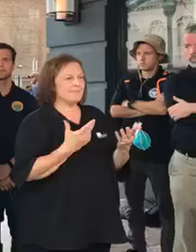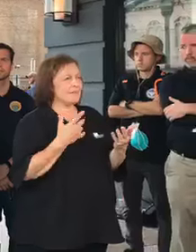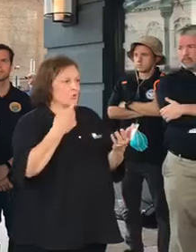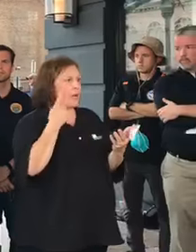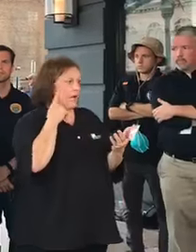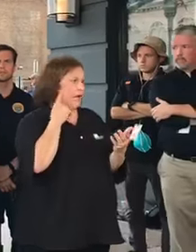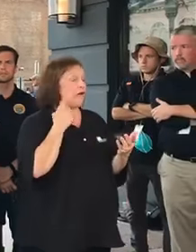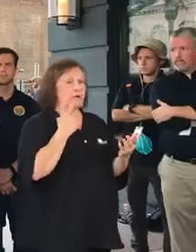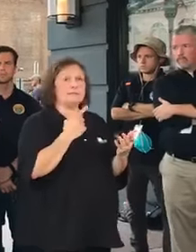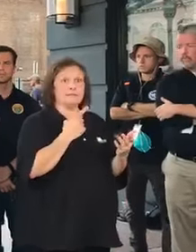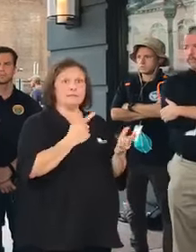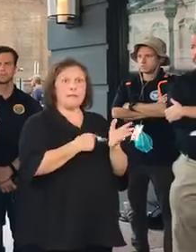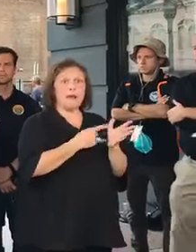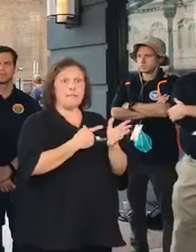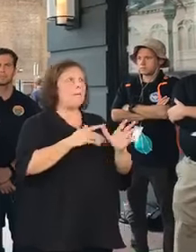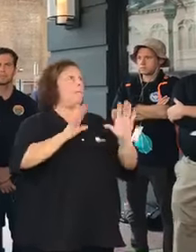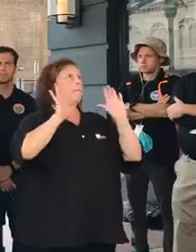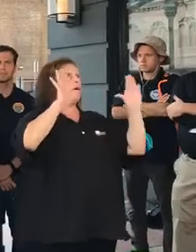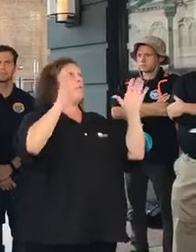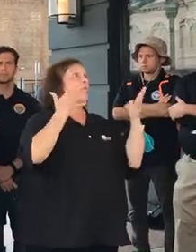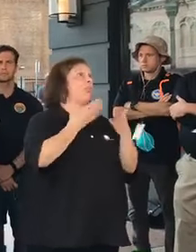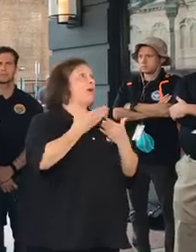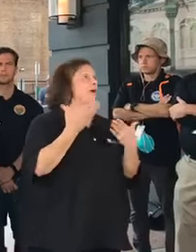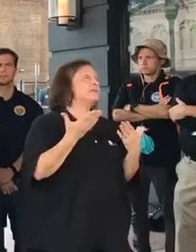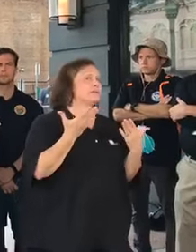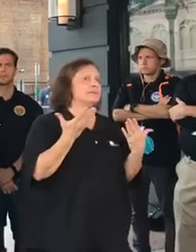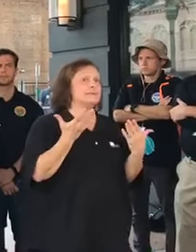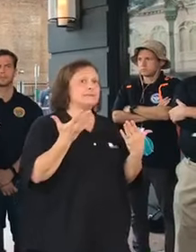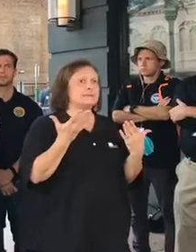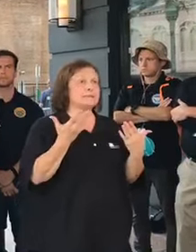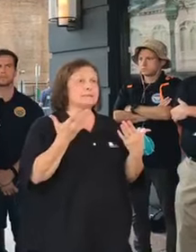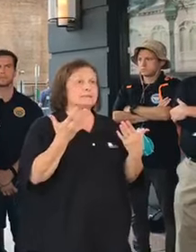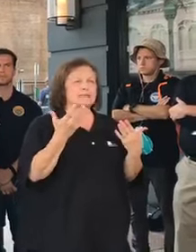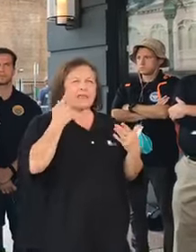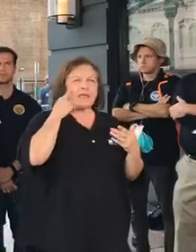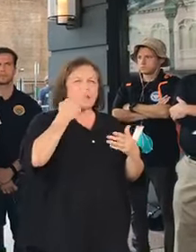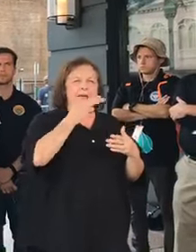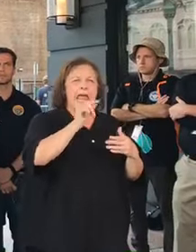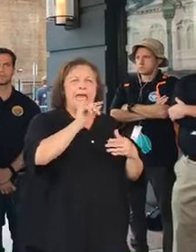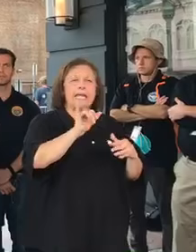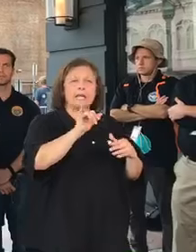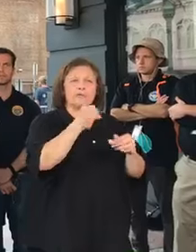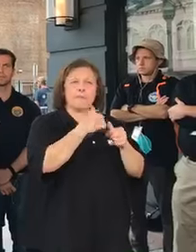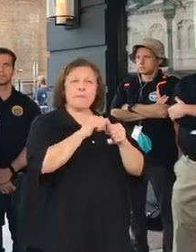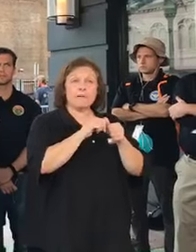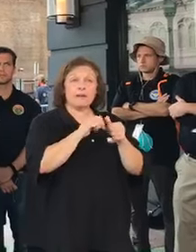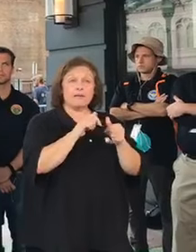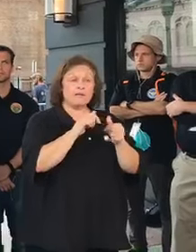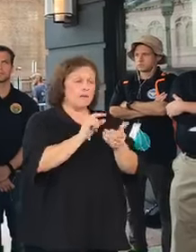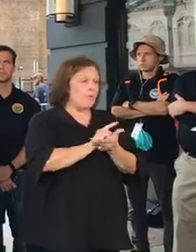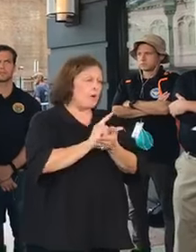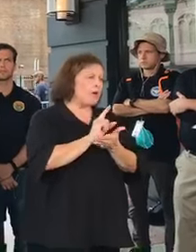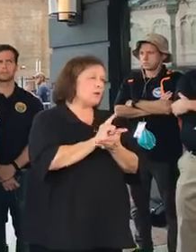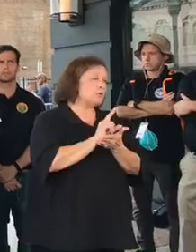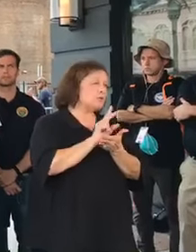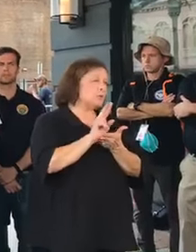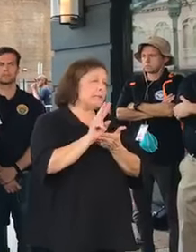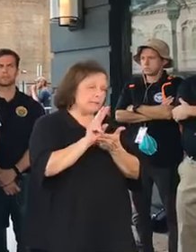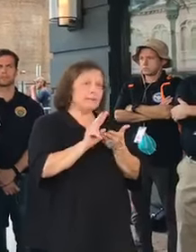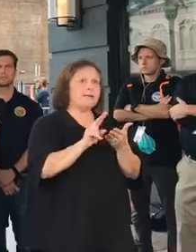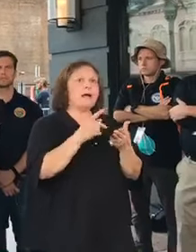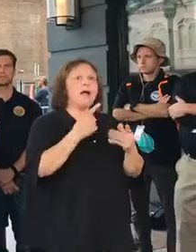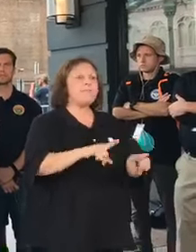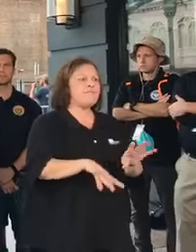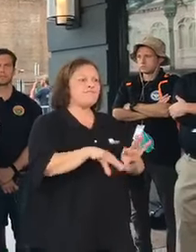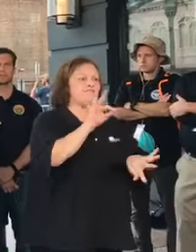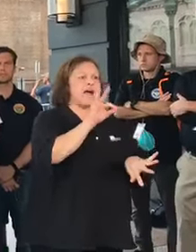miracle recoveries and collapses, right? You hear, I believe it was Haiti. A week and a half out, they recovered someone.